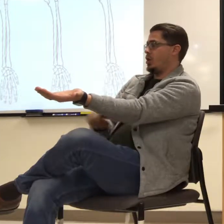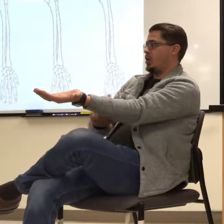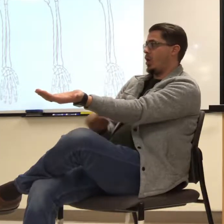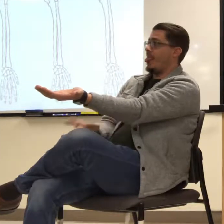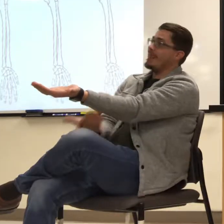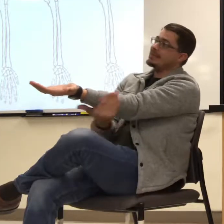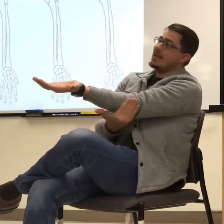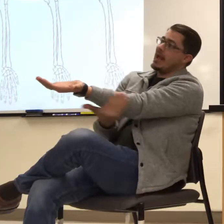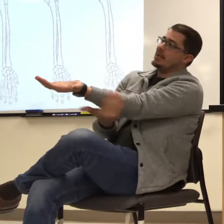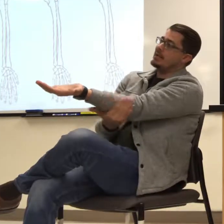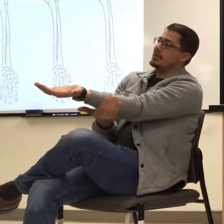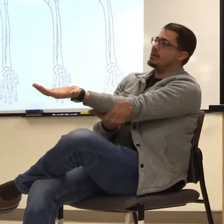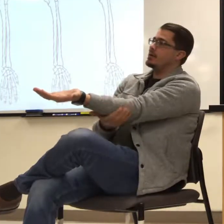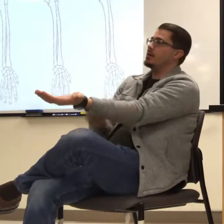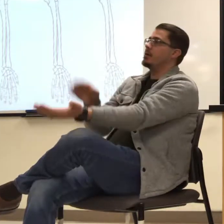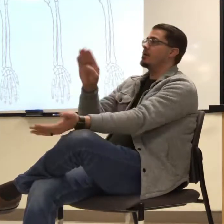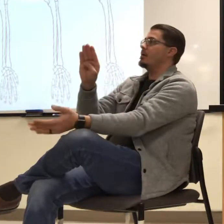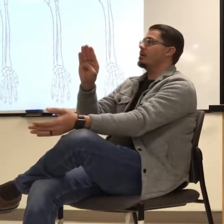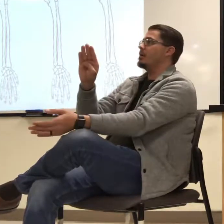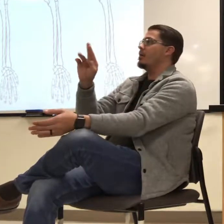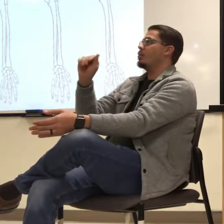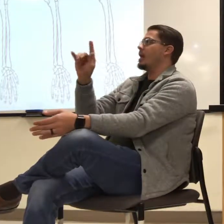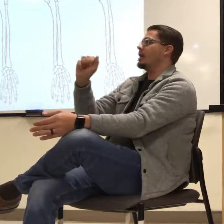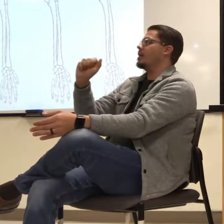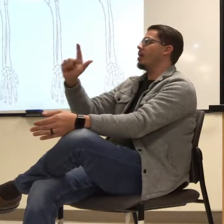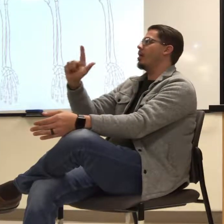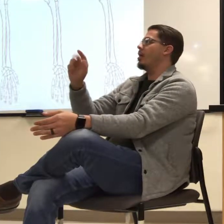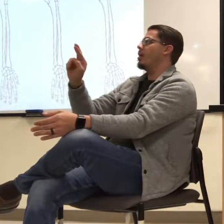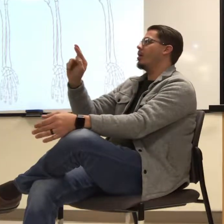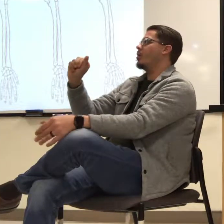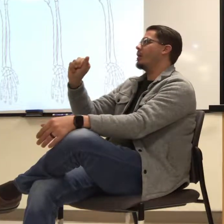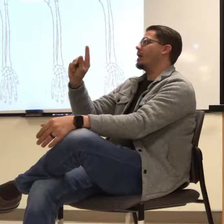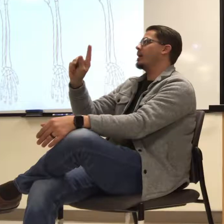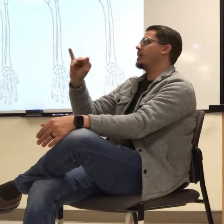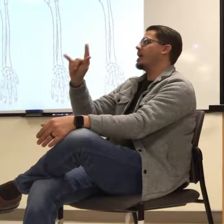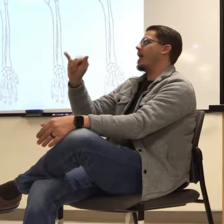For example, you have brachioradialis.